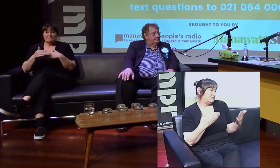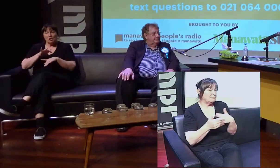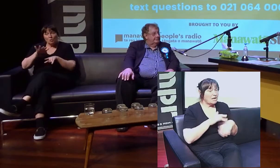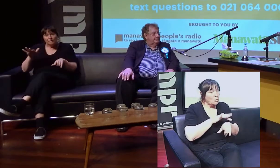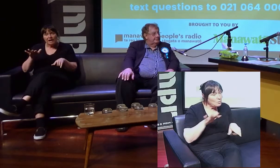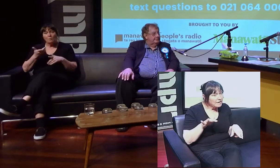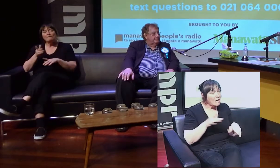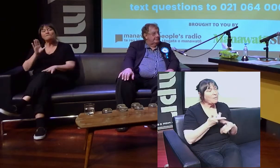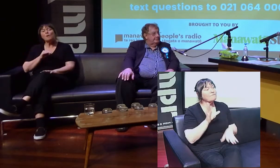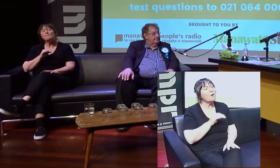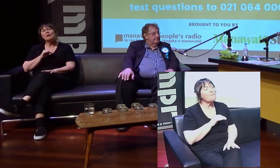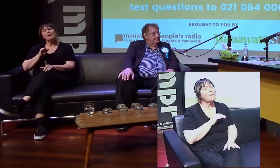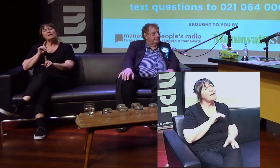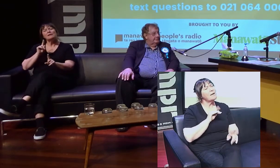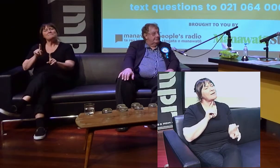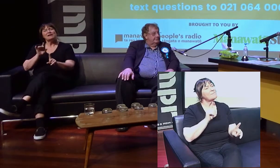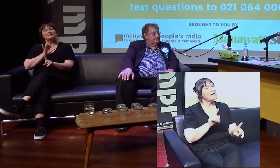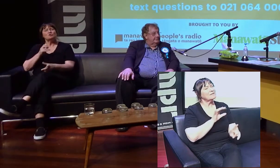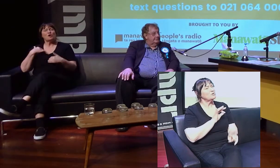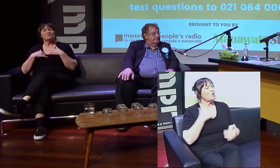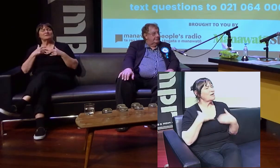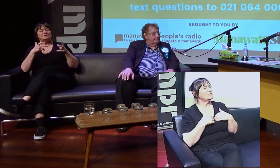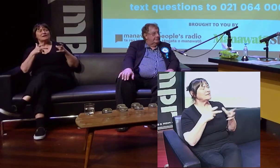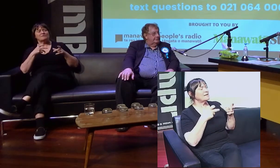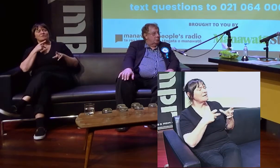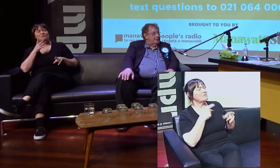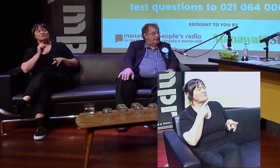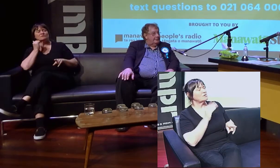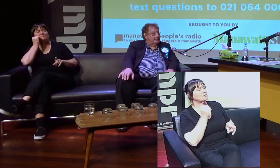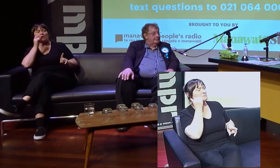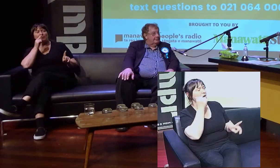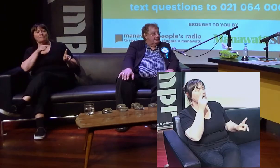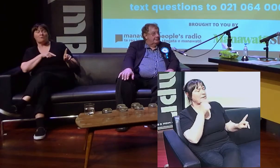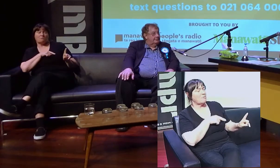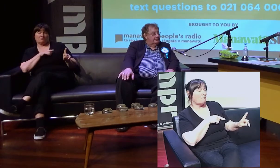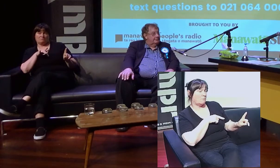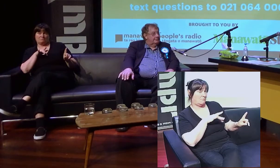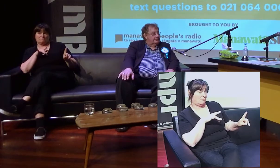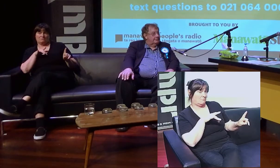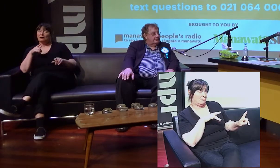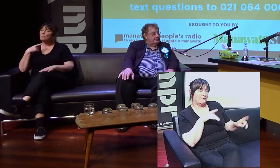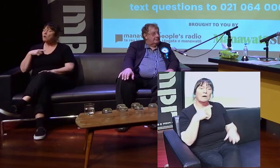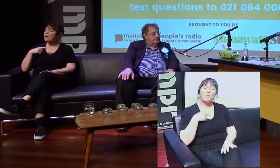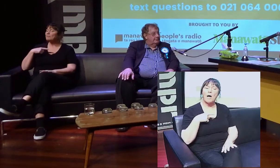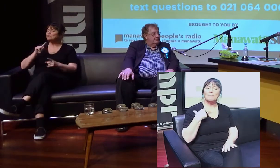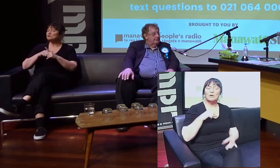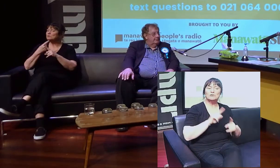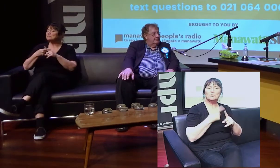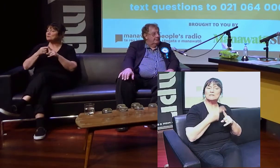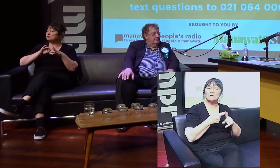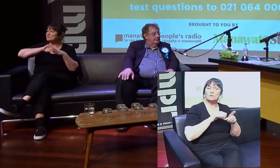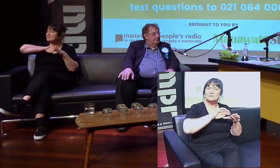don't necessarily want to hear the voices of Tangata Whenua as perhaps they are at the moment. Why is that? Because you're excluding them